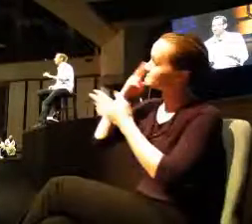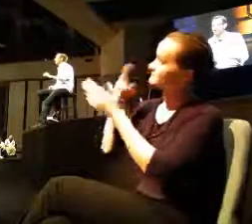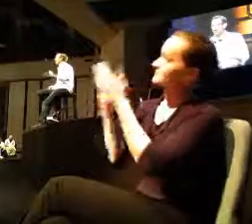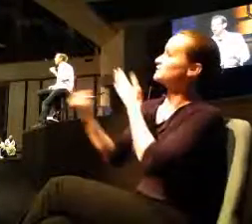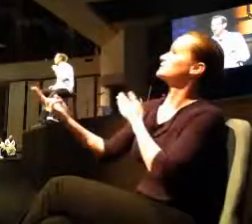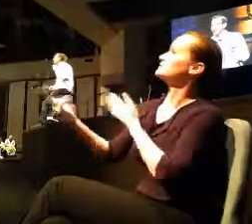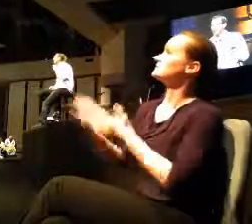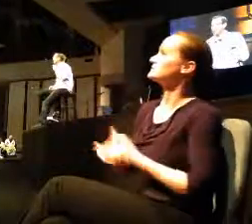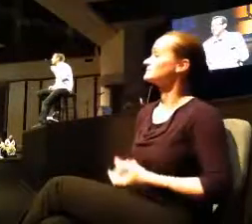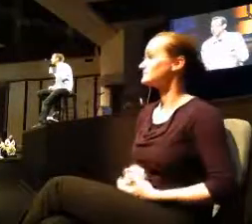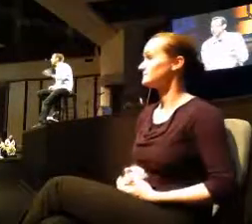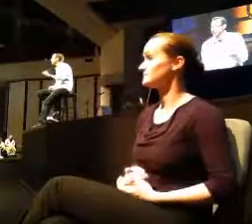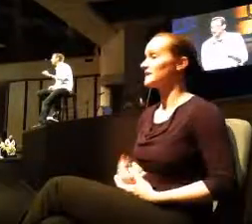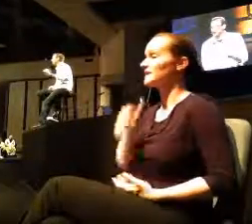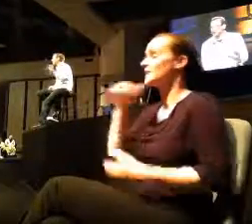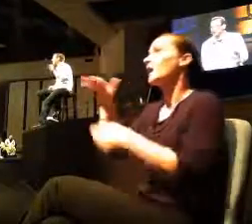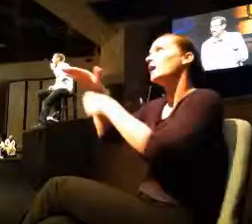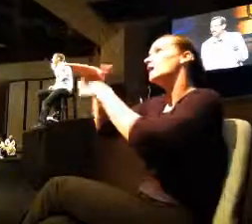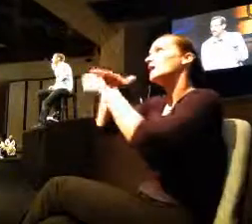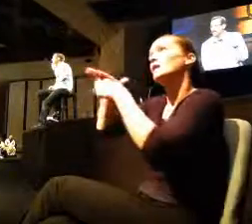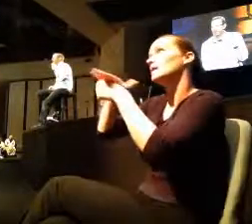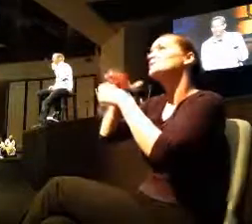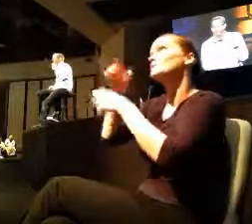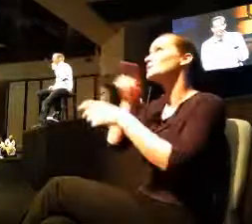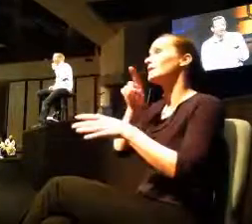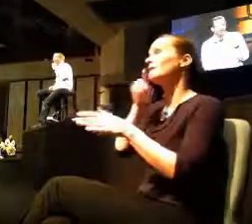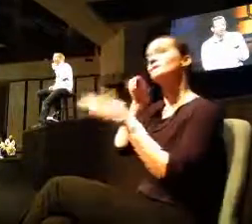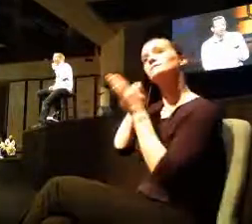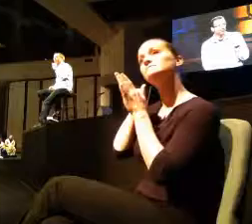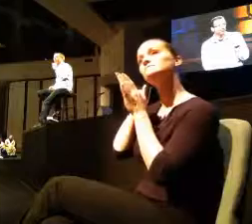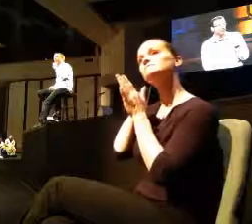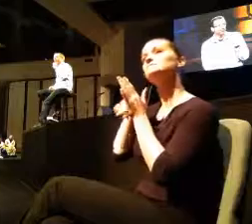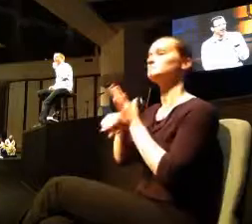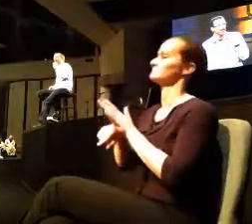won't be shallow, won't be institutionalized, but will be